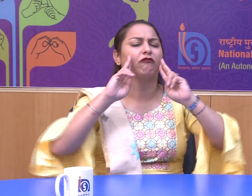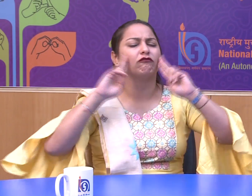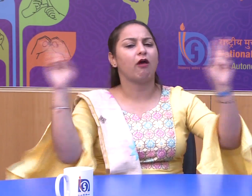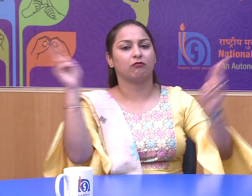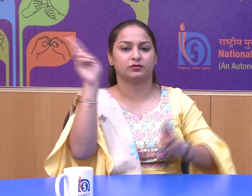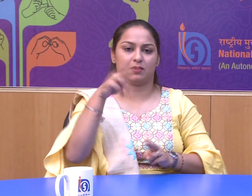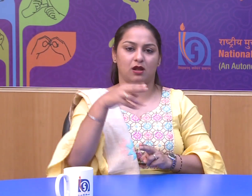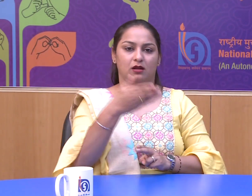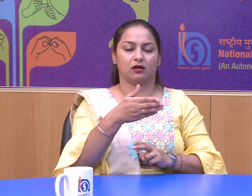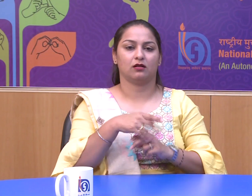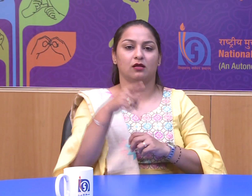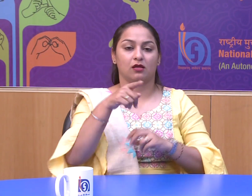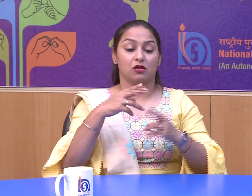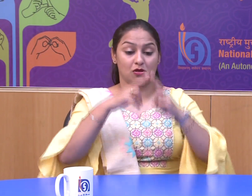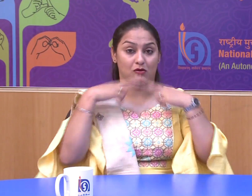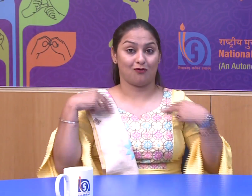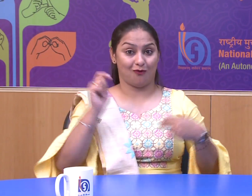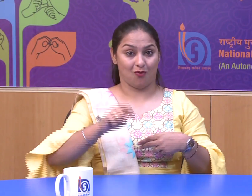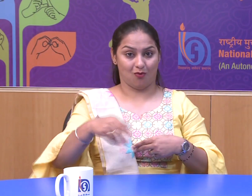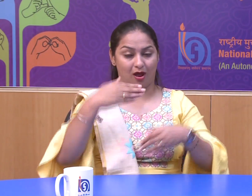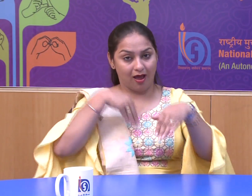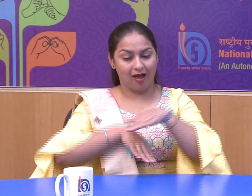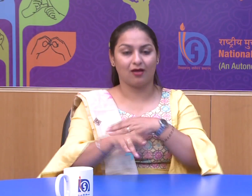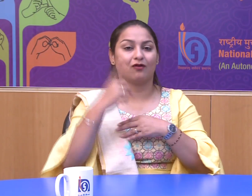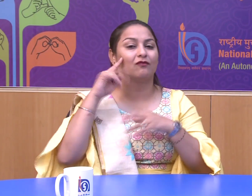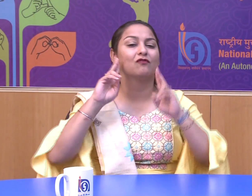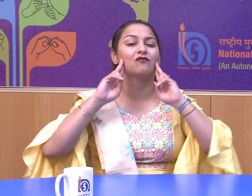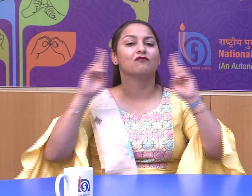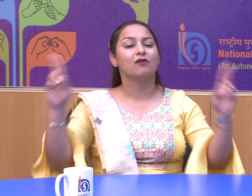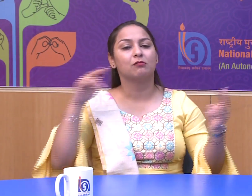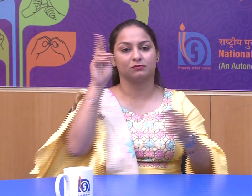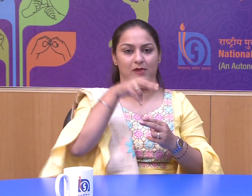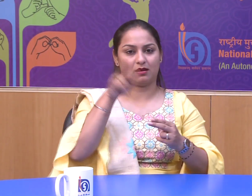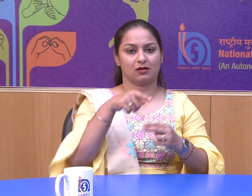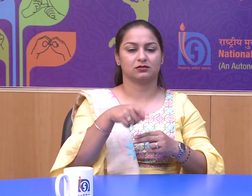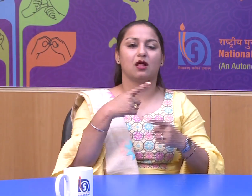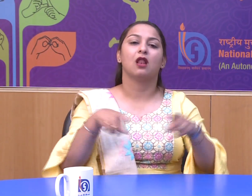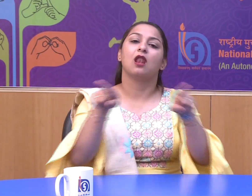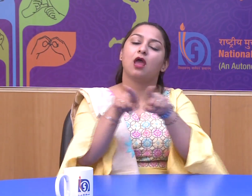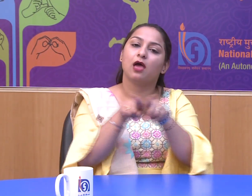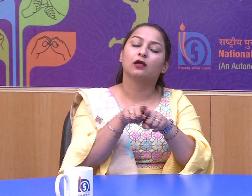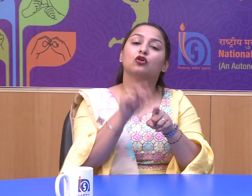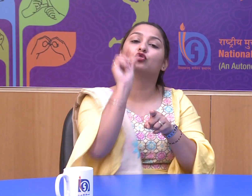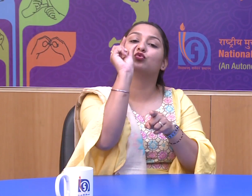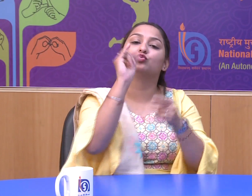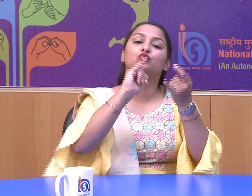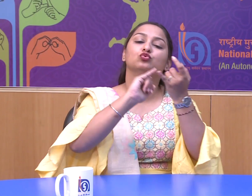His court was adorned with famous painters like Ustad and Abul